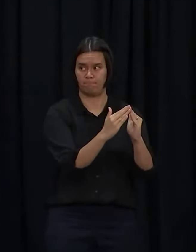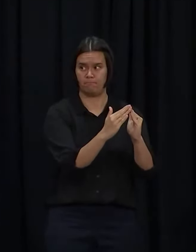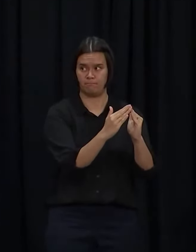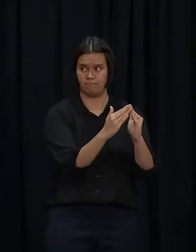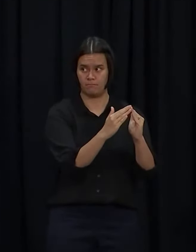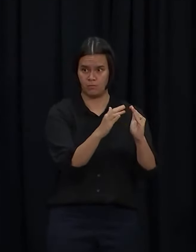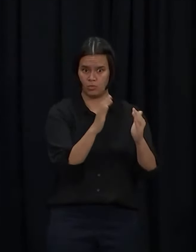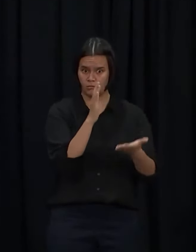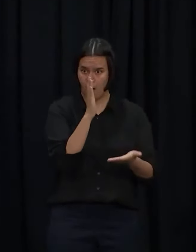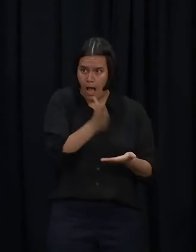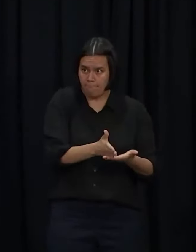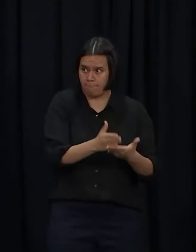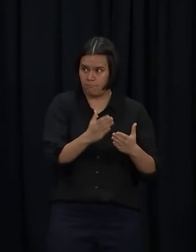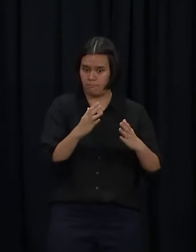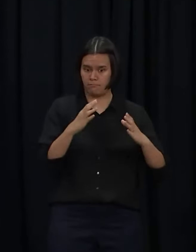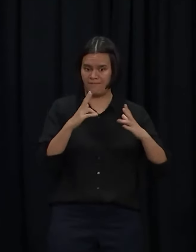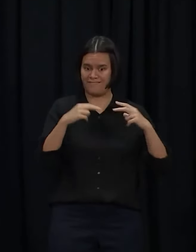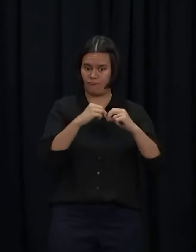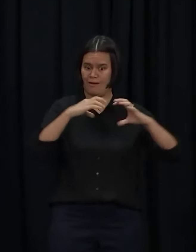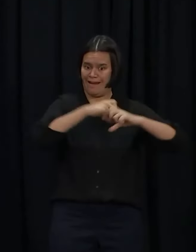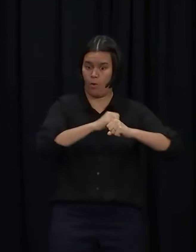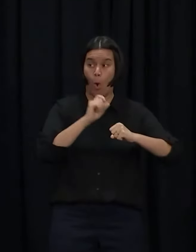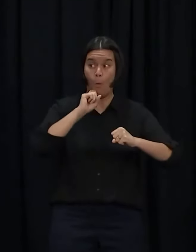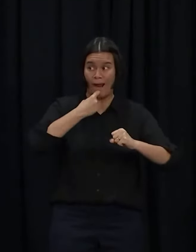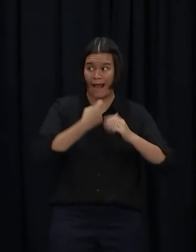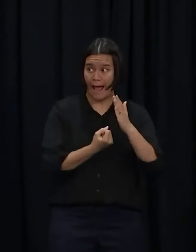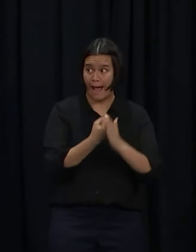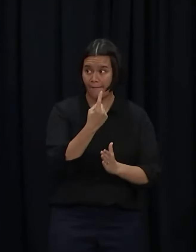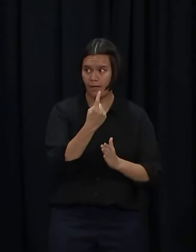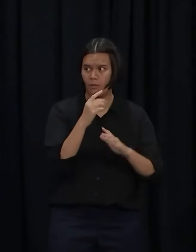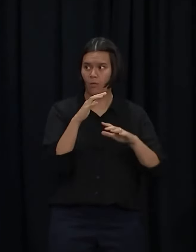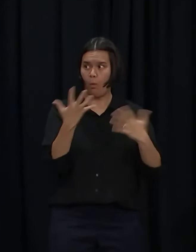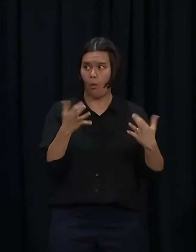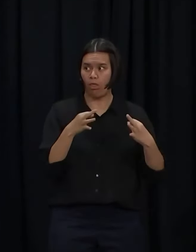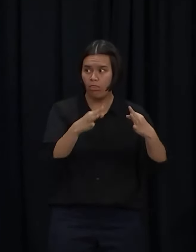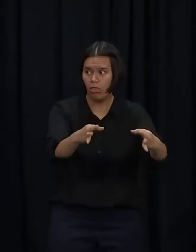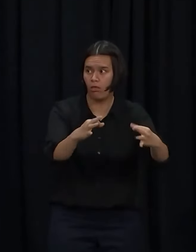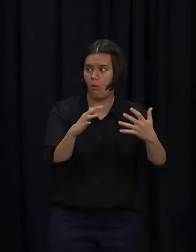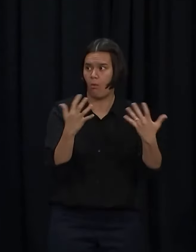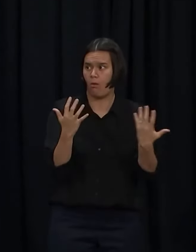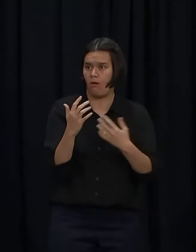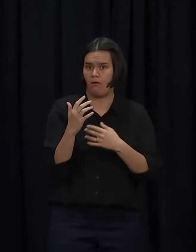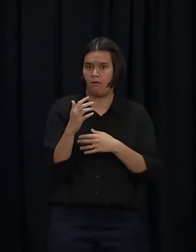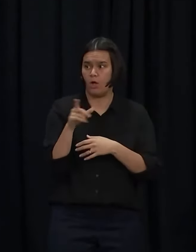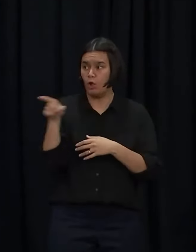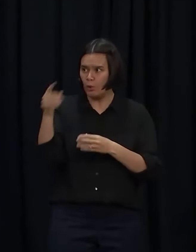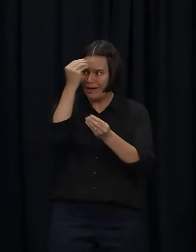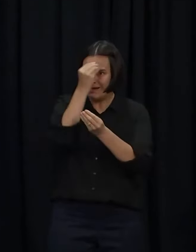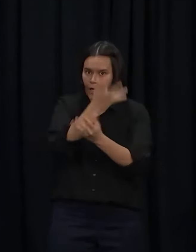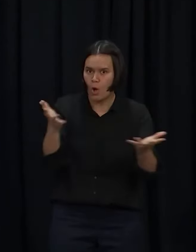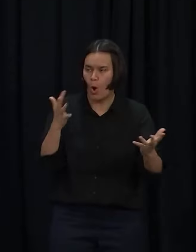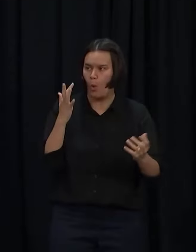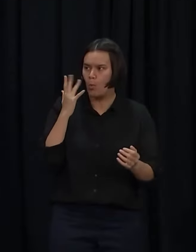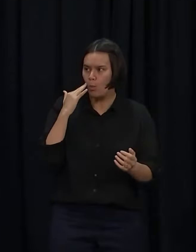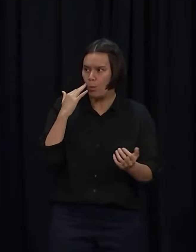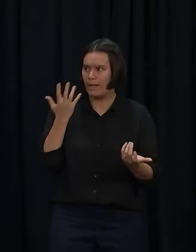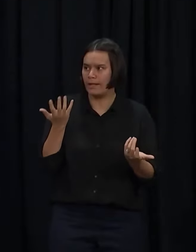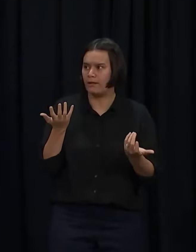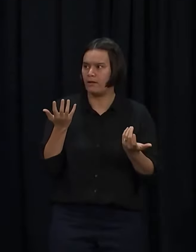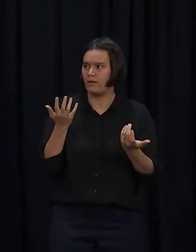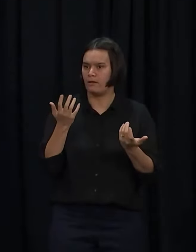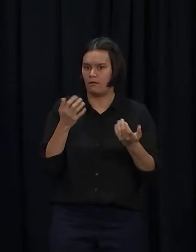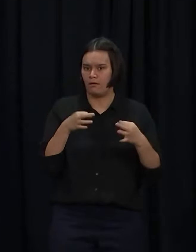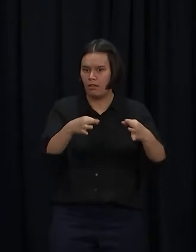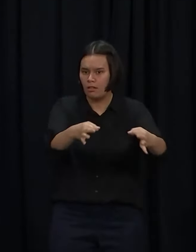phased reopening. When is Cabinet going to decide, and when can people expect you to set out those dates again